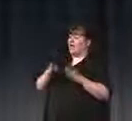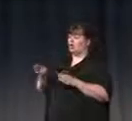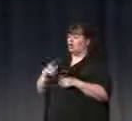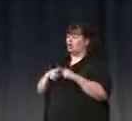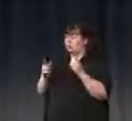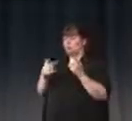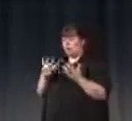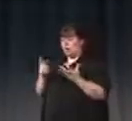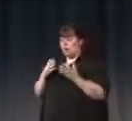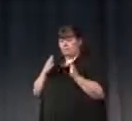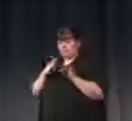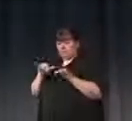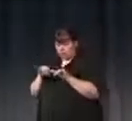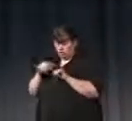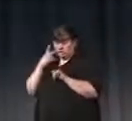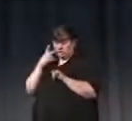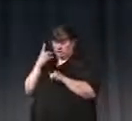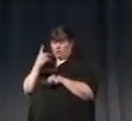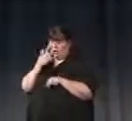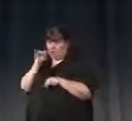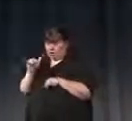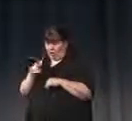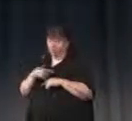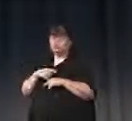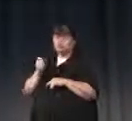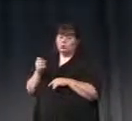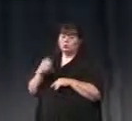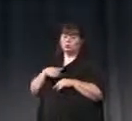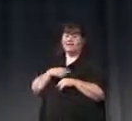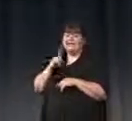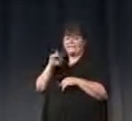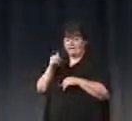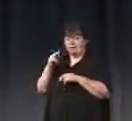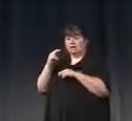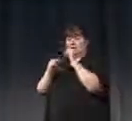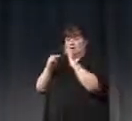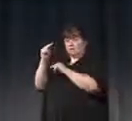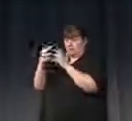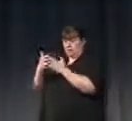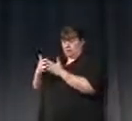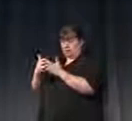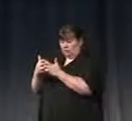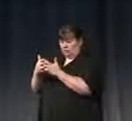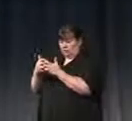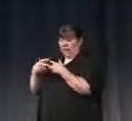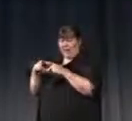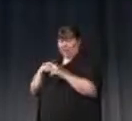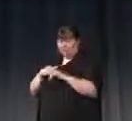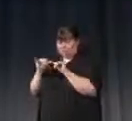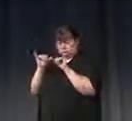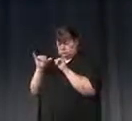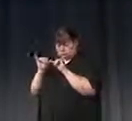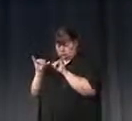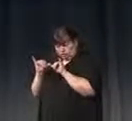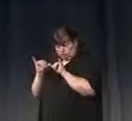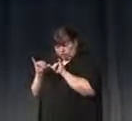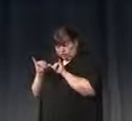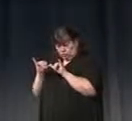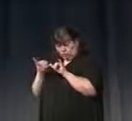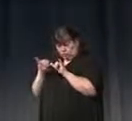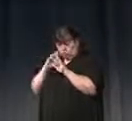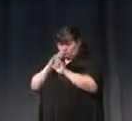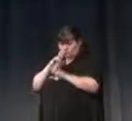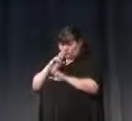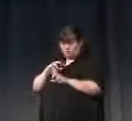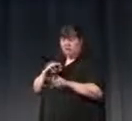wanted to just measure it and actually see what it was like. And so we built an apparatus that enabled us to measure these impulse responses. And